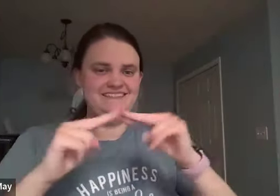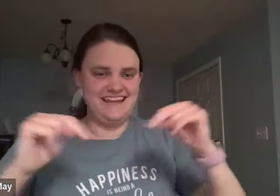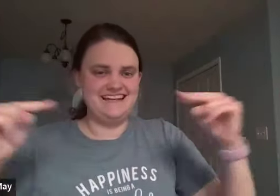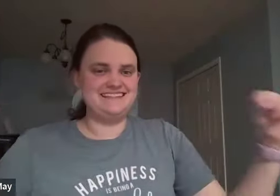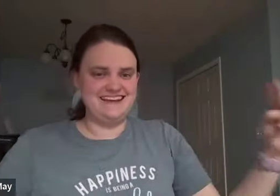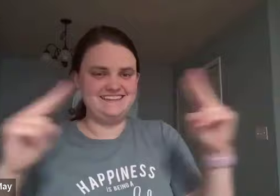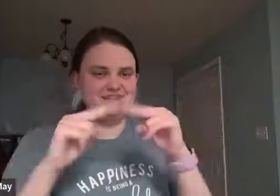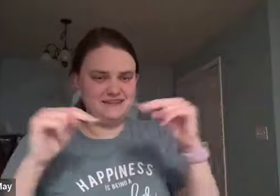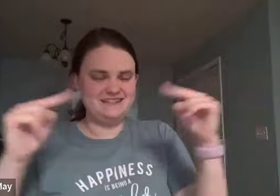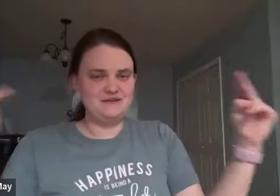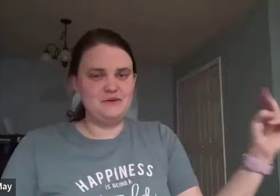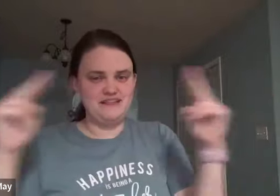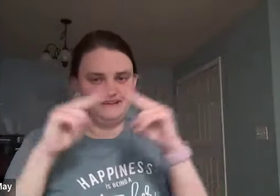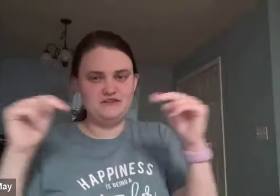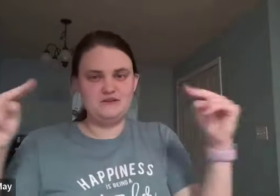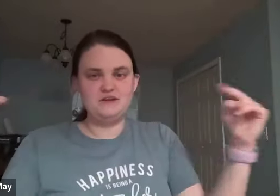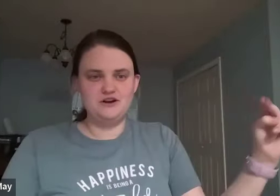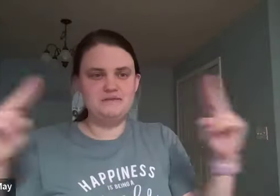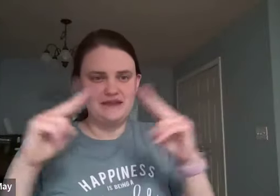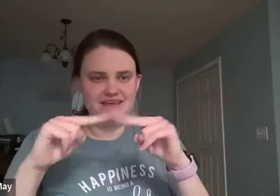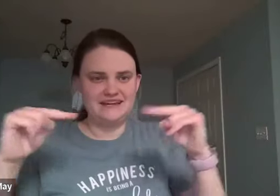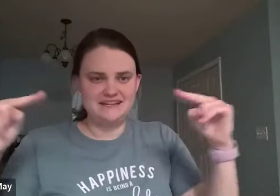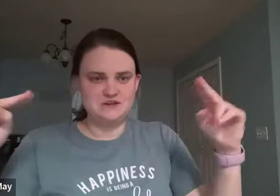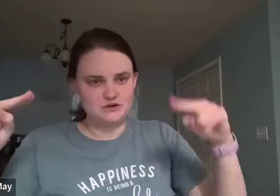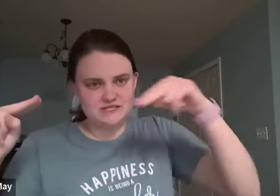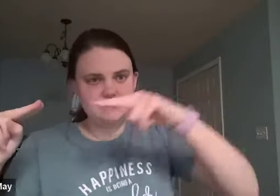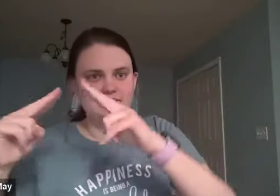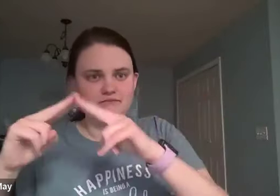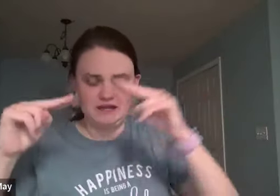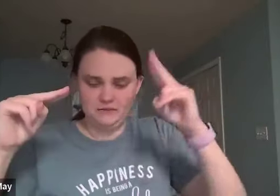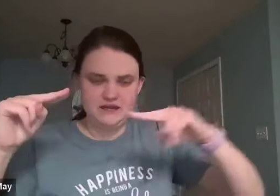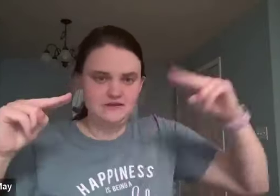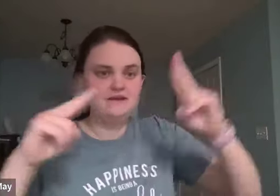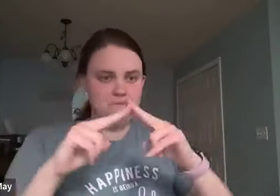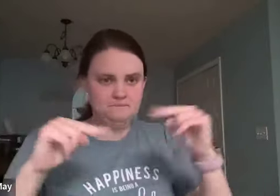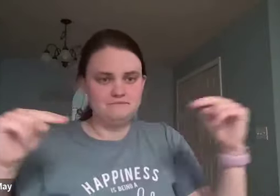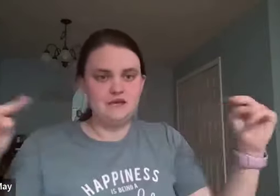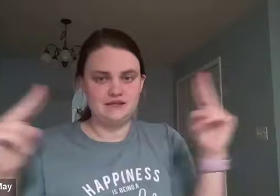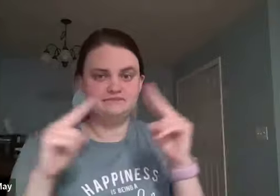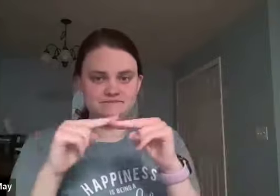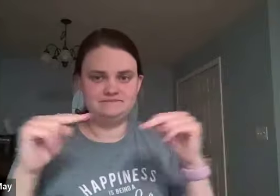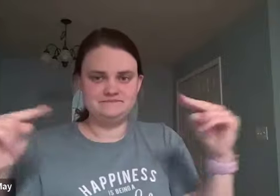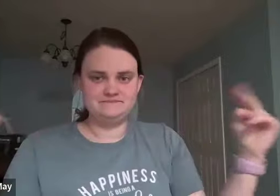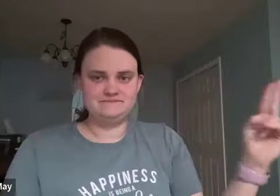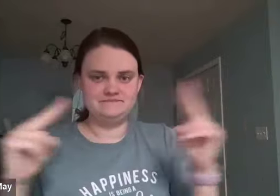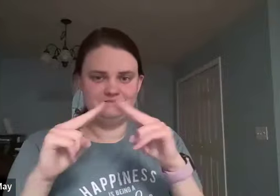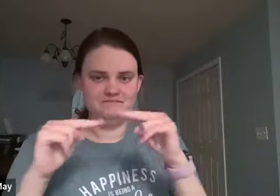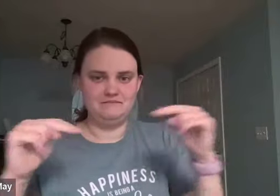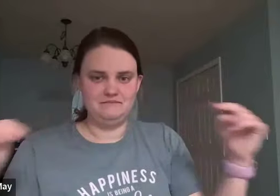And it's like the way, like if you think when you're cooking bacon and it gets all crispy and like wavy, bacon. I